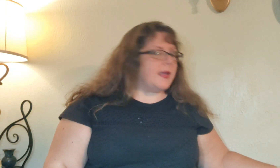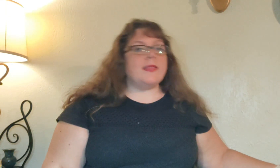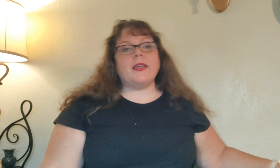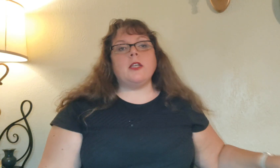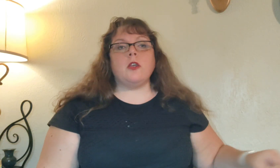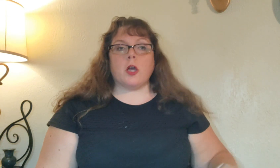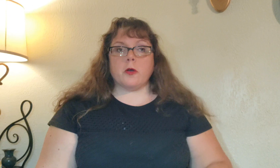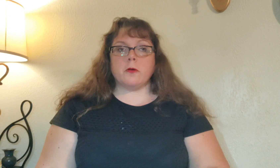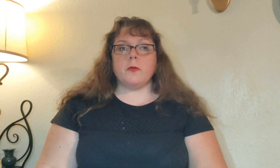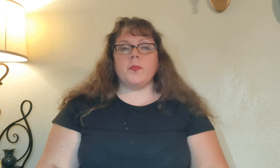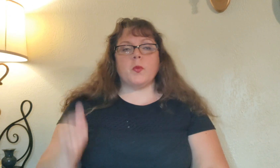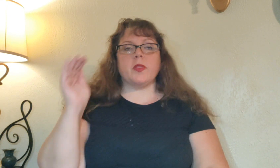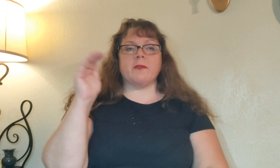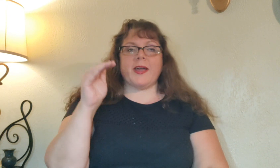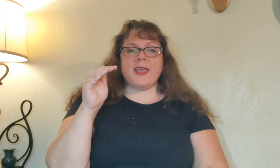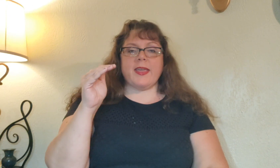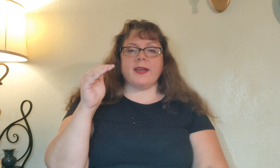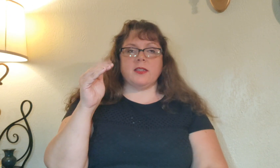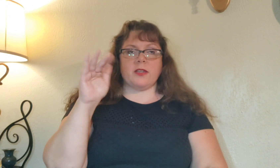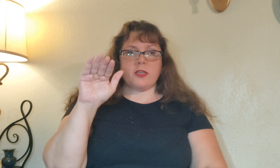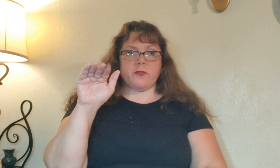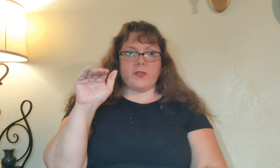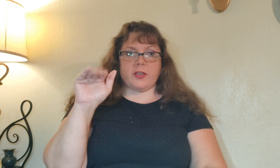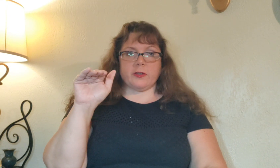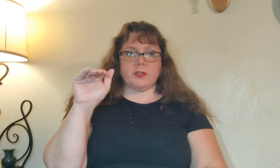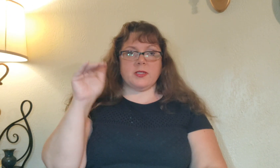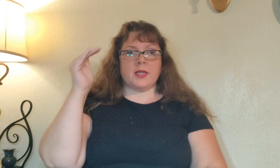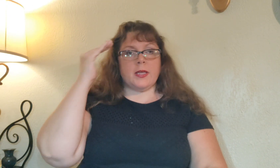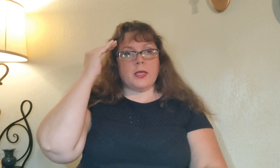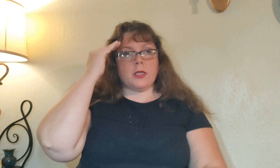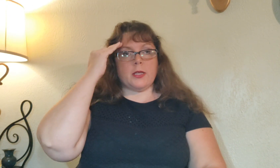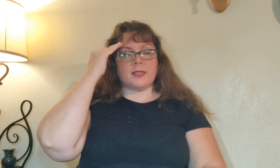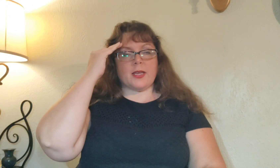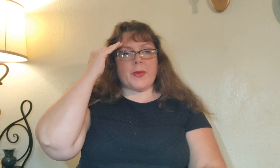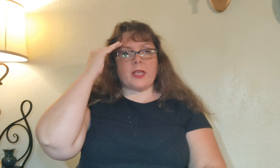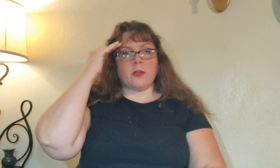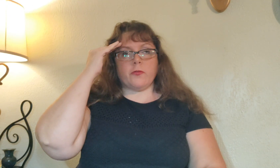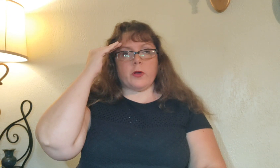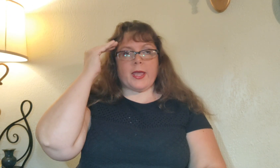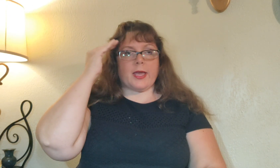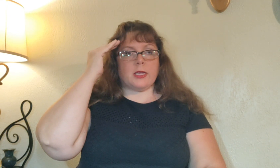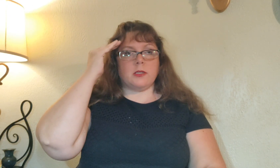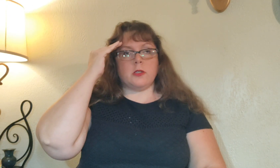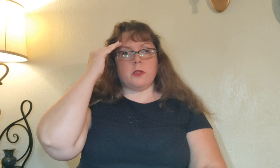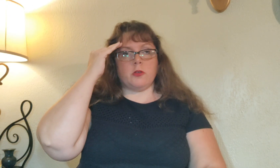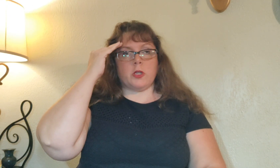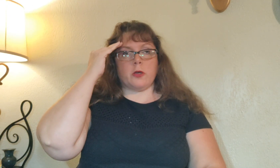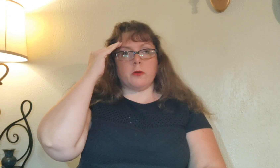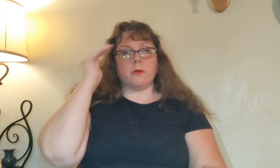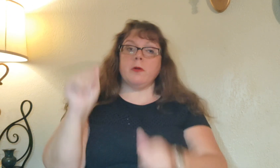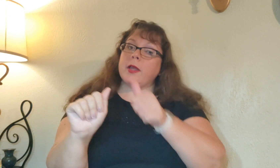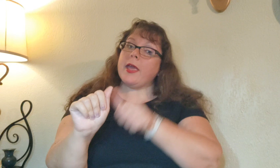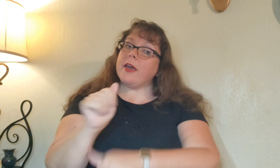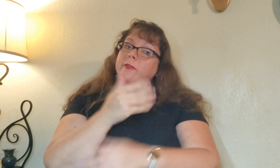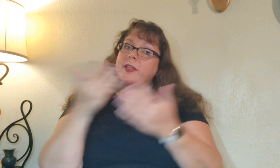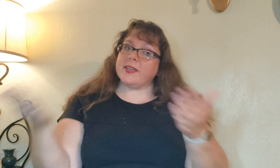And then no, with your right hand and your fingers, is up at your forehead. You know